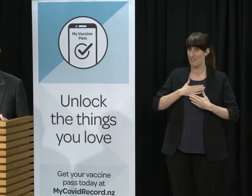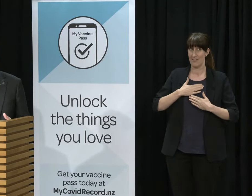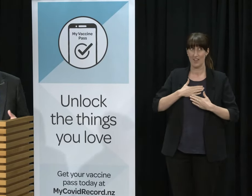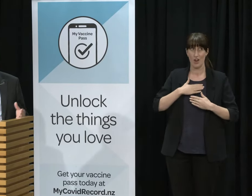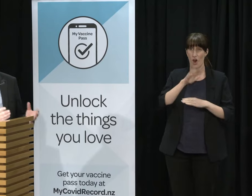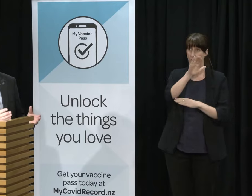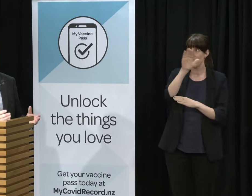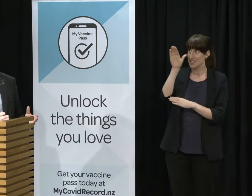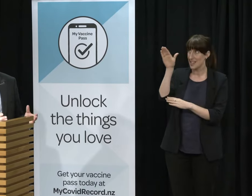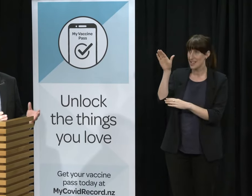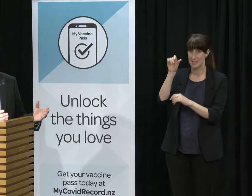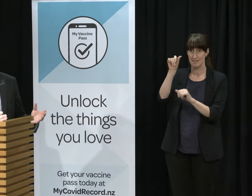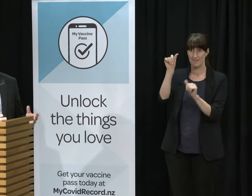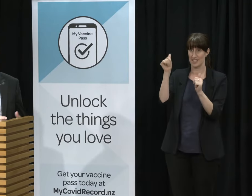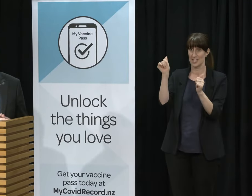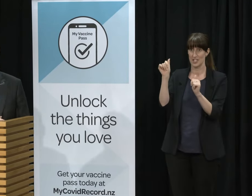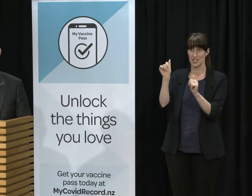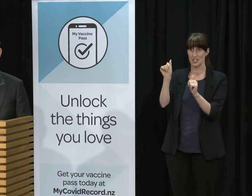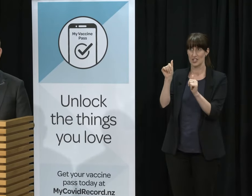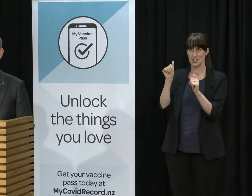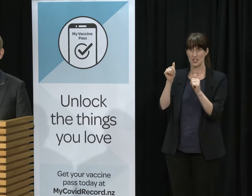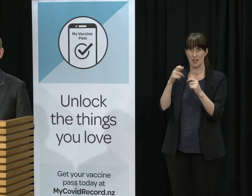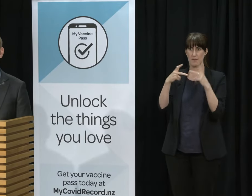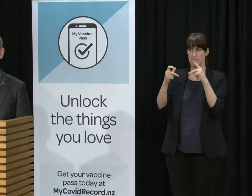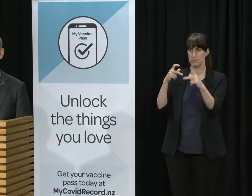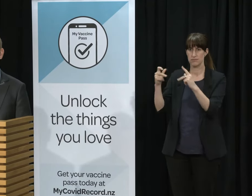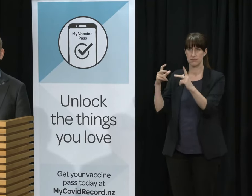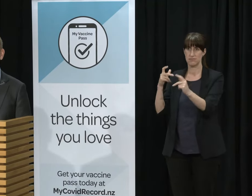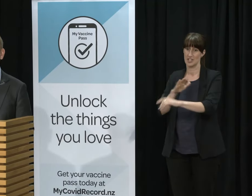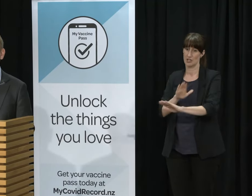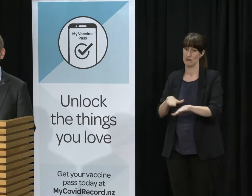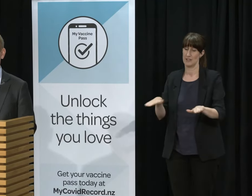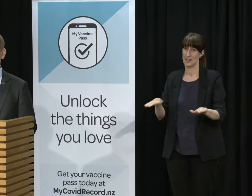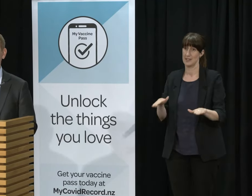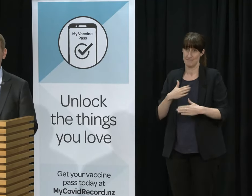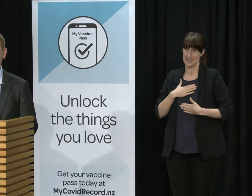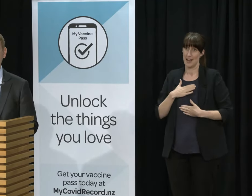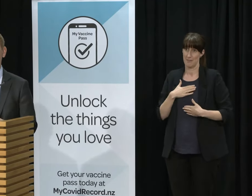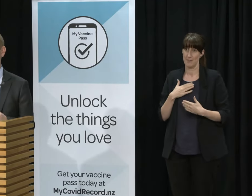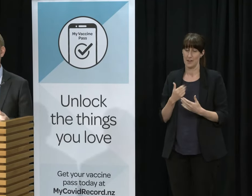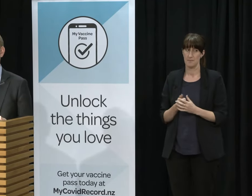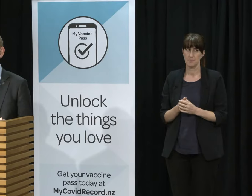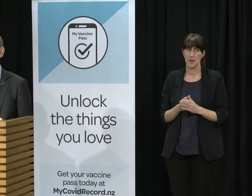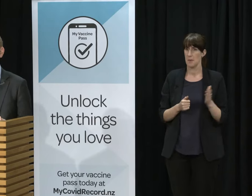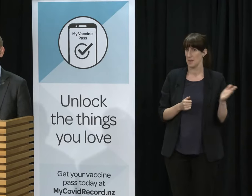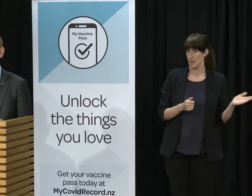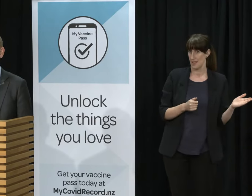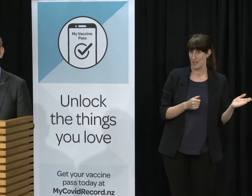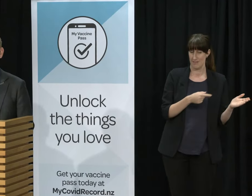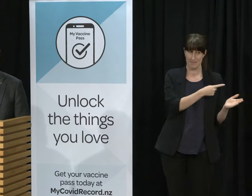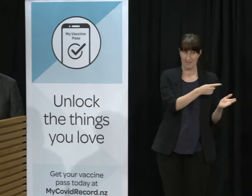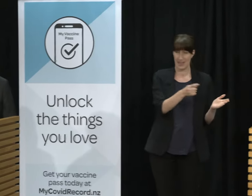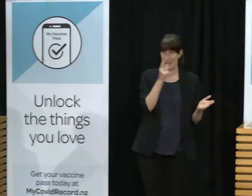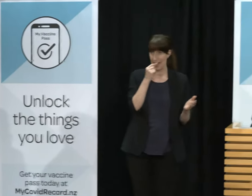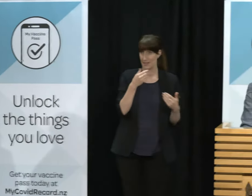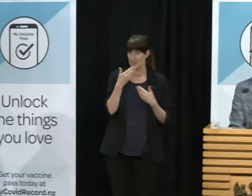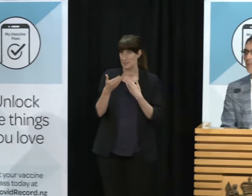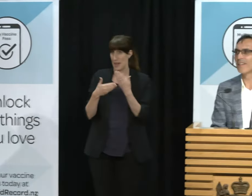hand to my experts actually to talk about that as to what sort of messages that they would want to convey to those parents who are reluctant